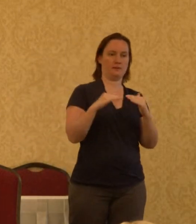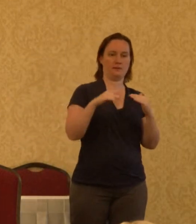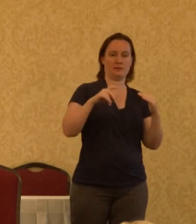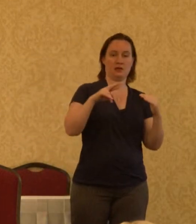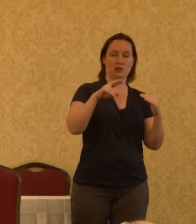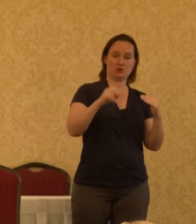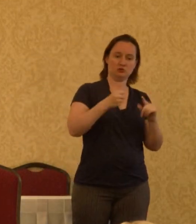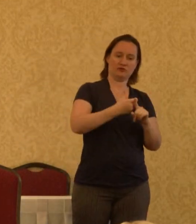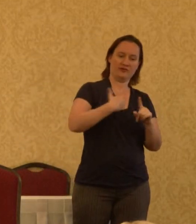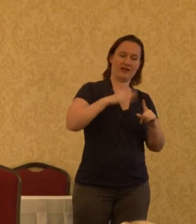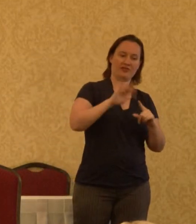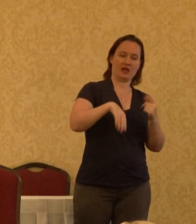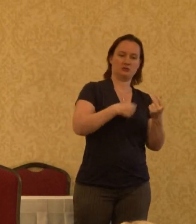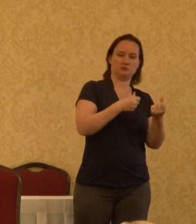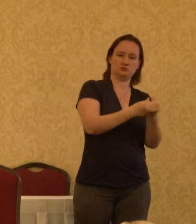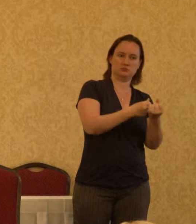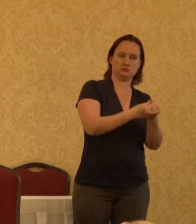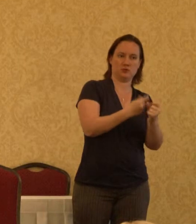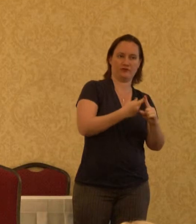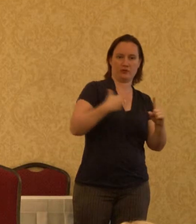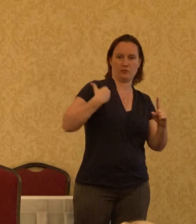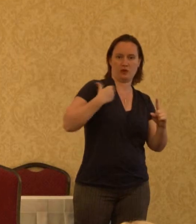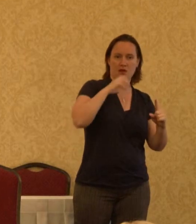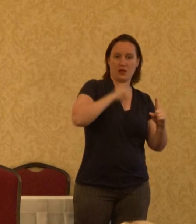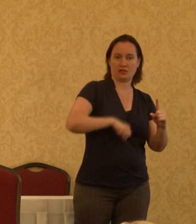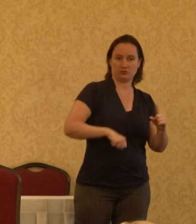input from an early age.